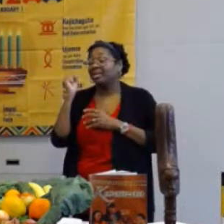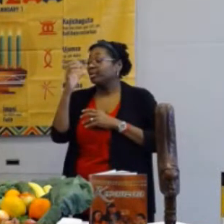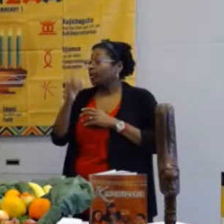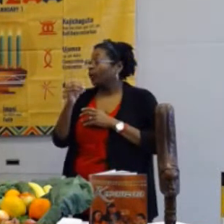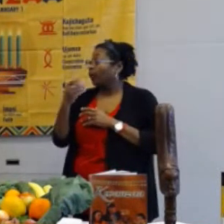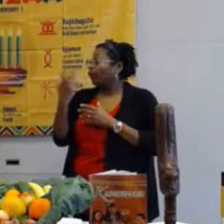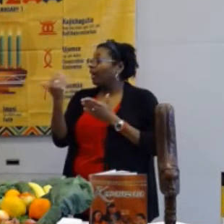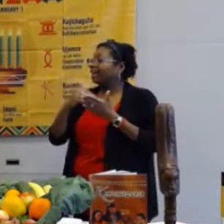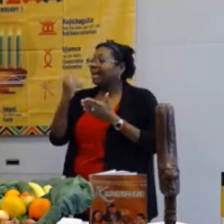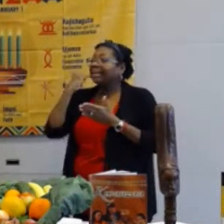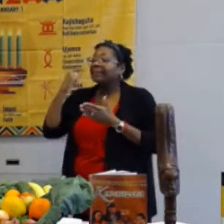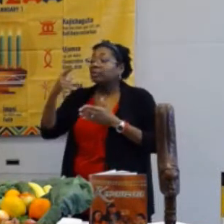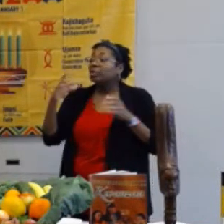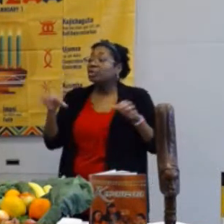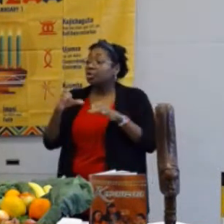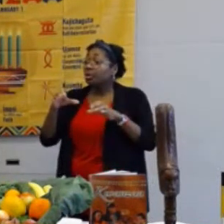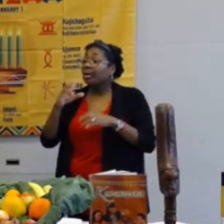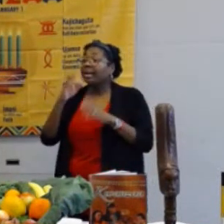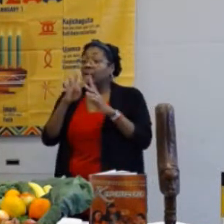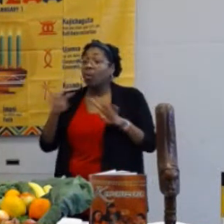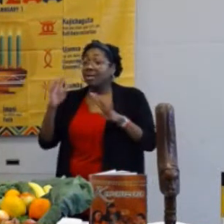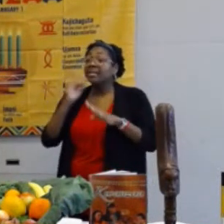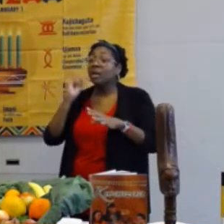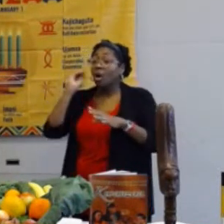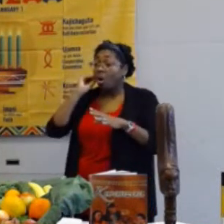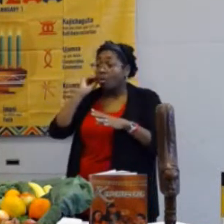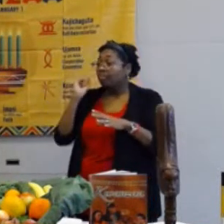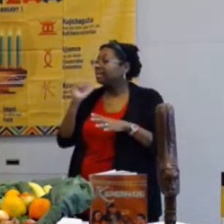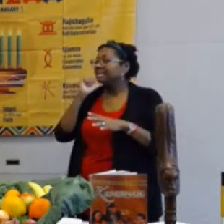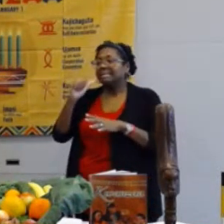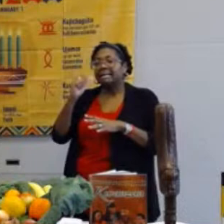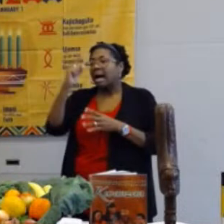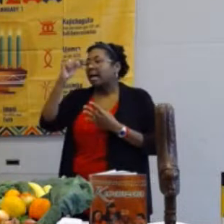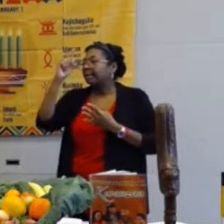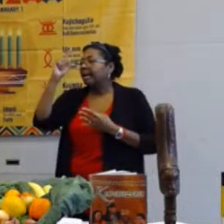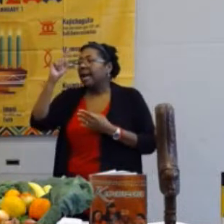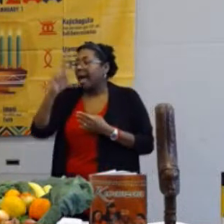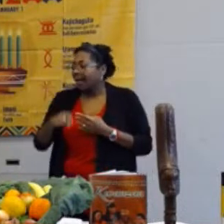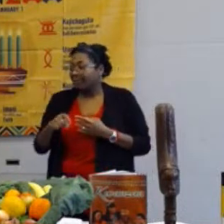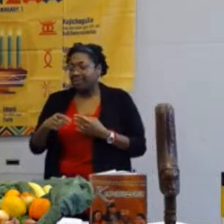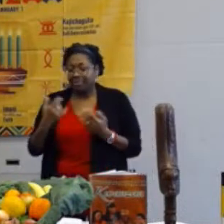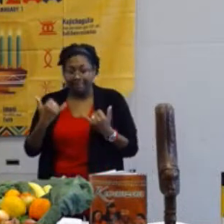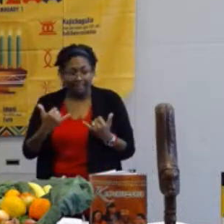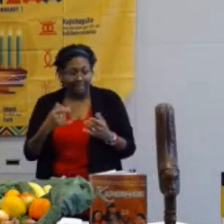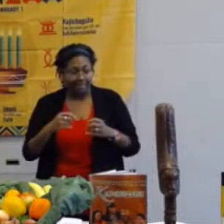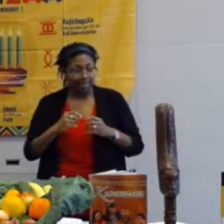So again, if you are doing Kwanzaa at home, it does not have to be this elaborate.